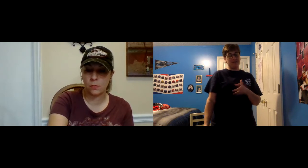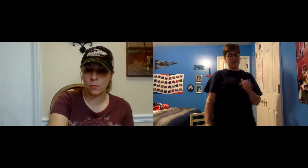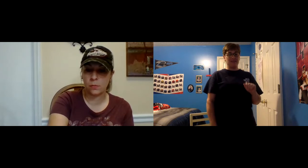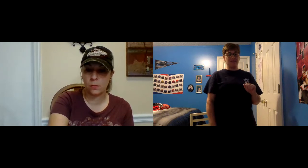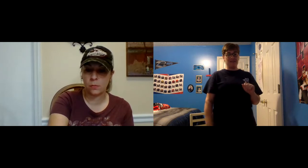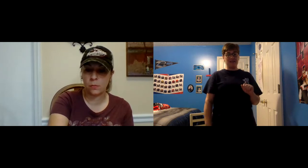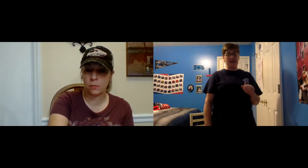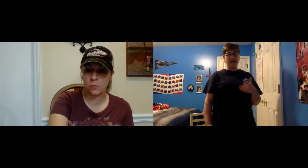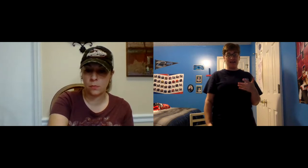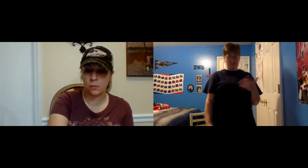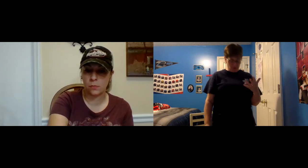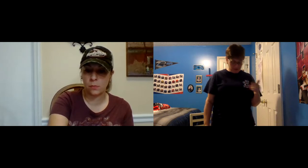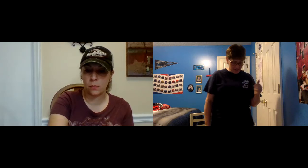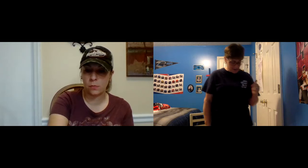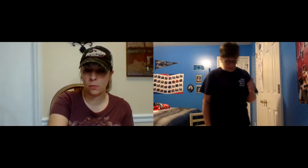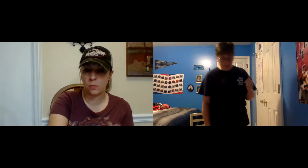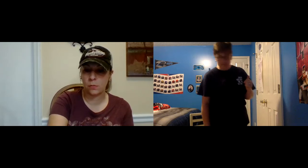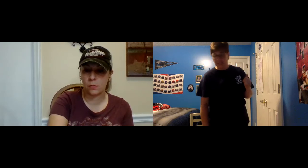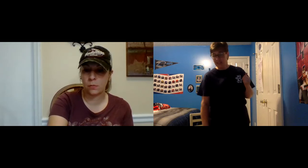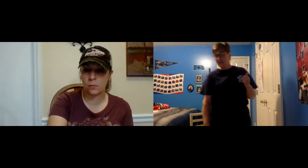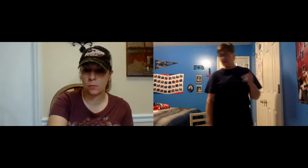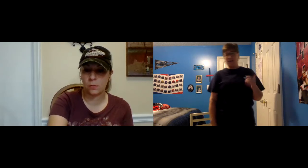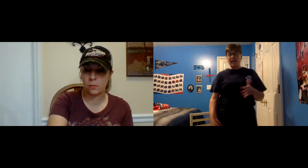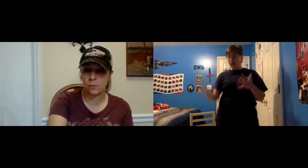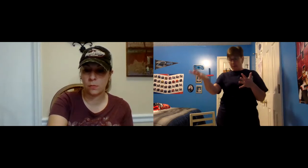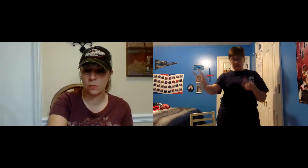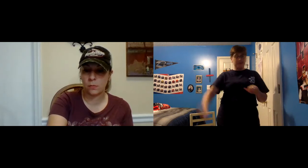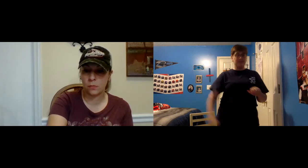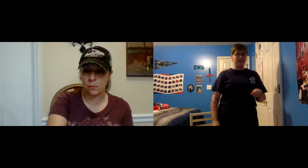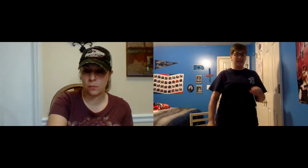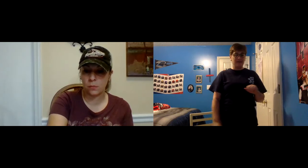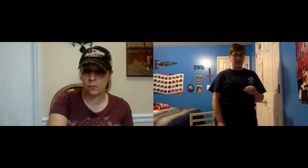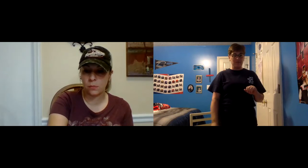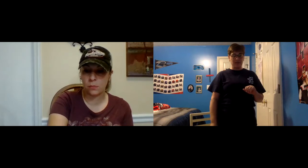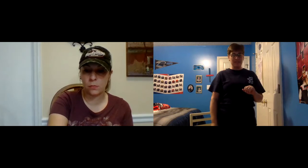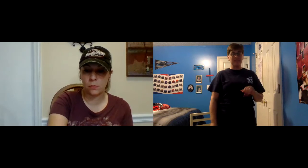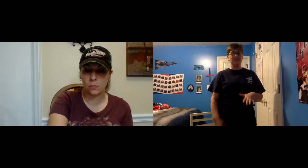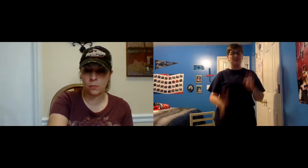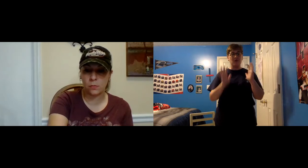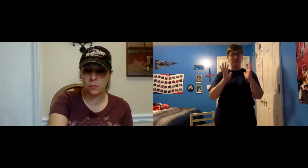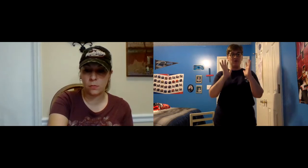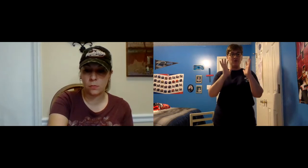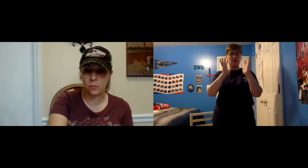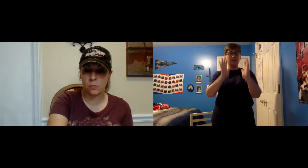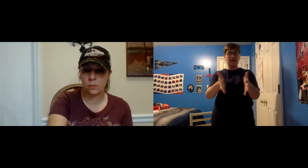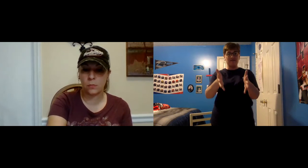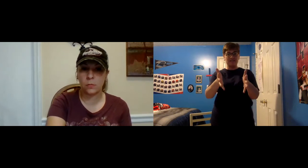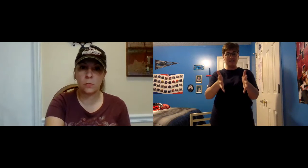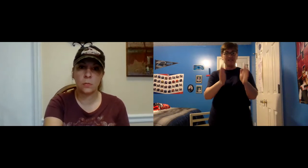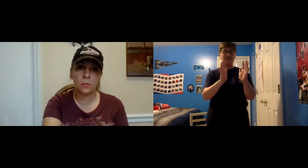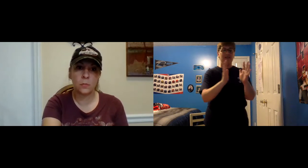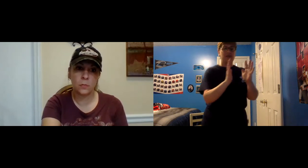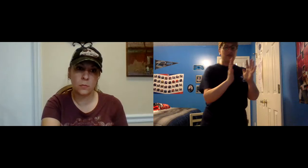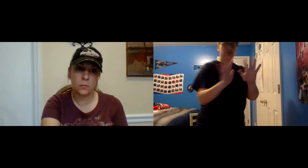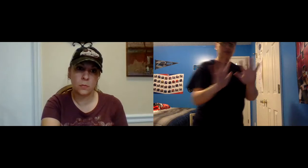left something, like I am all the time leaving my cup sitting in places. So if you left